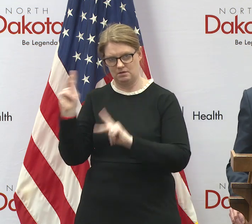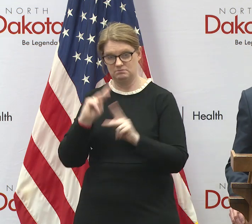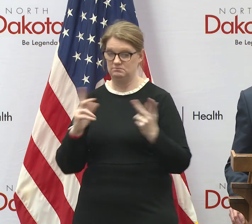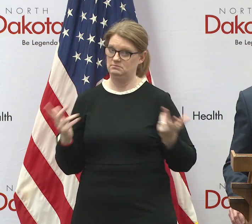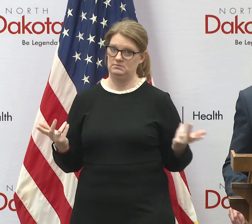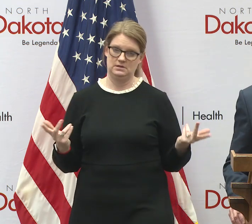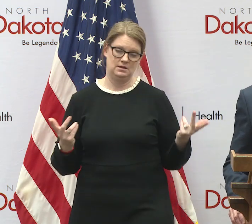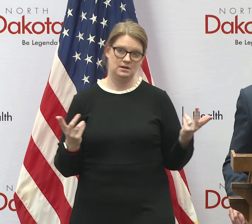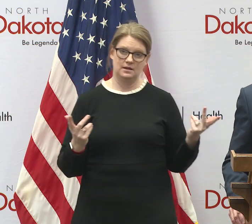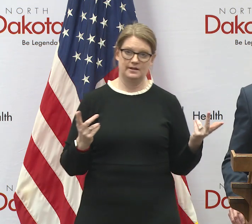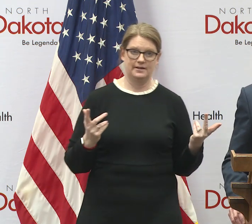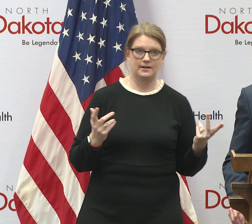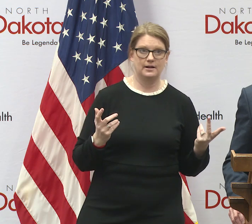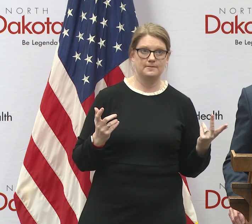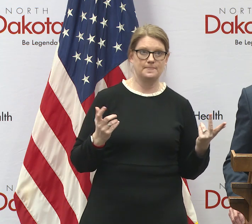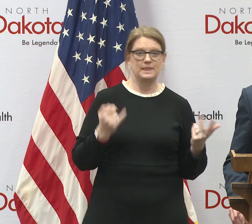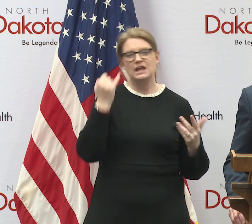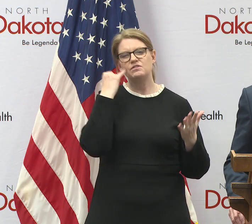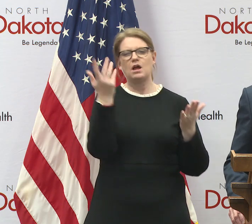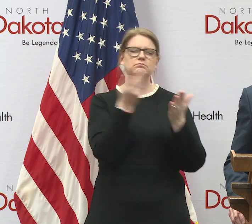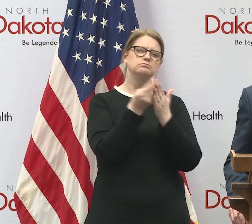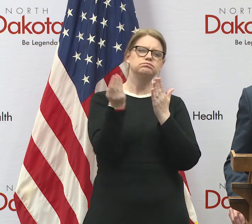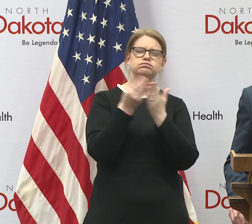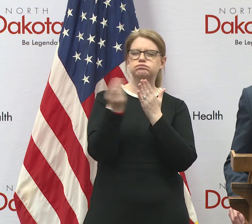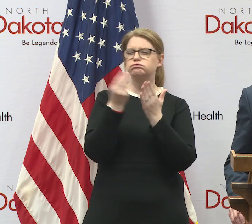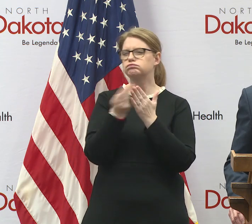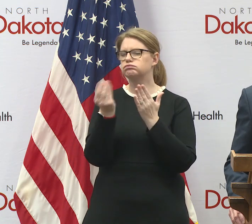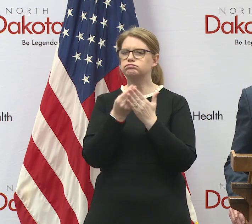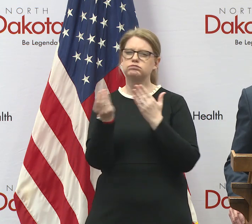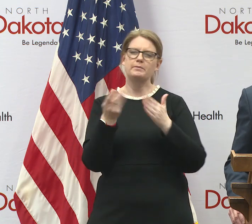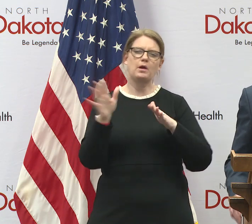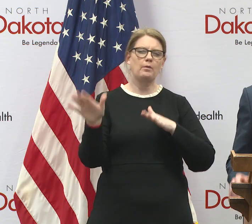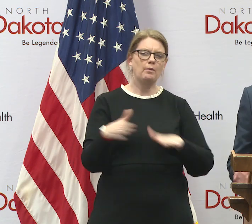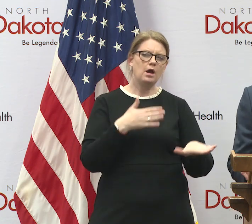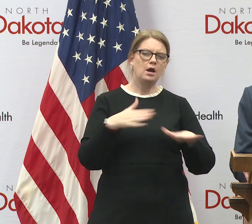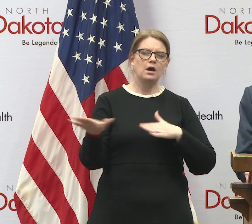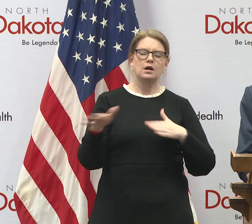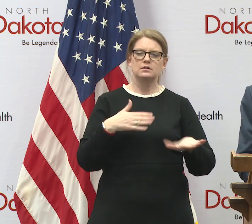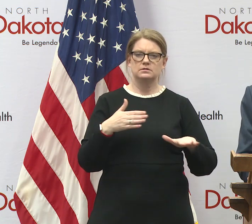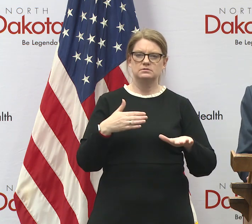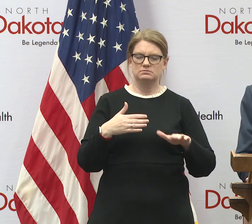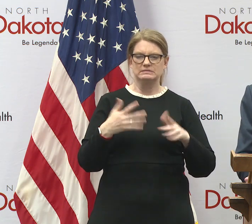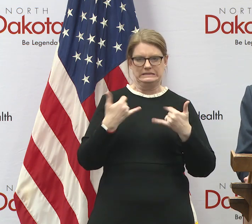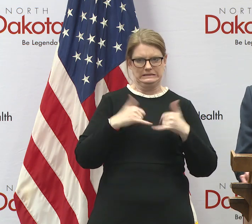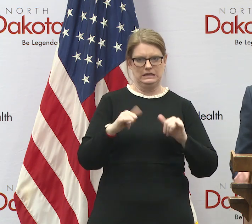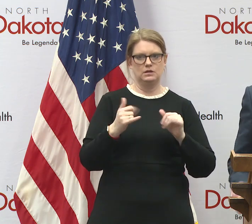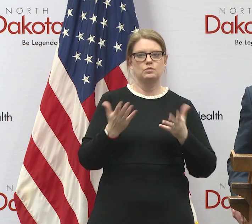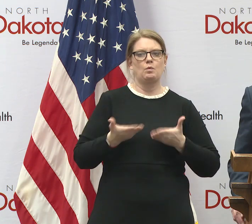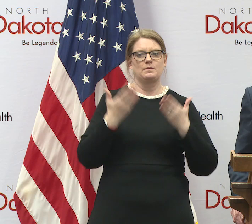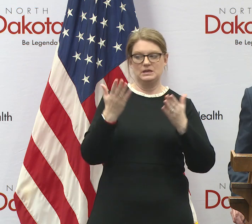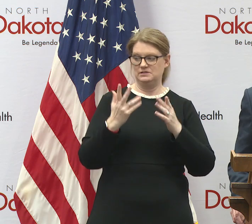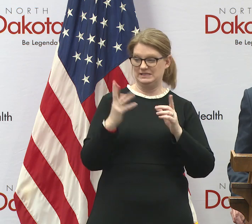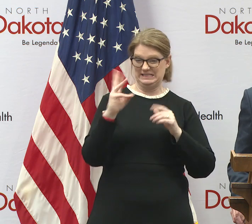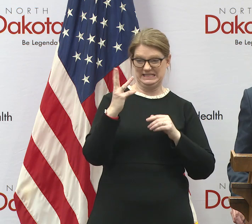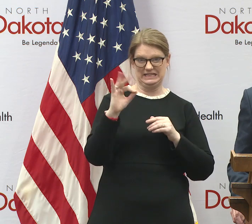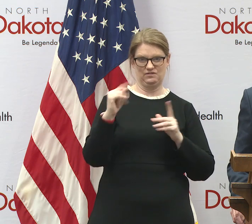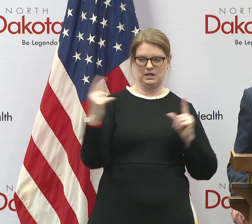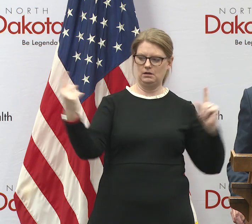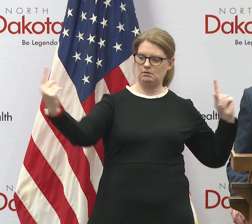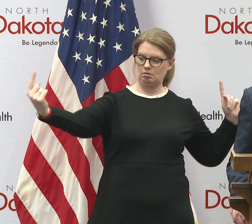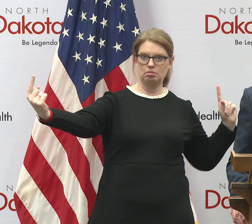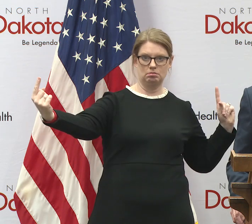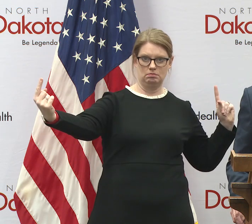even if you're just out shopping or for a walk, again, the recommendation is more than 6 feet away is what we're trying to get to